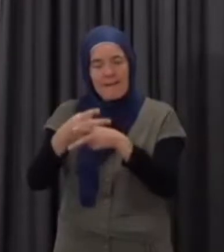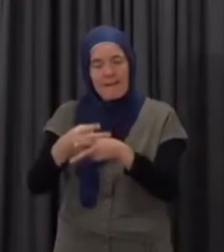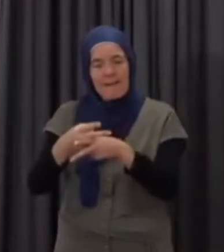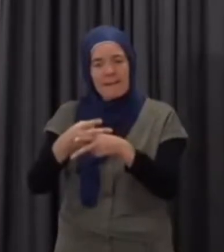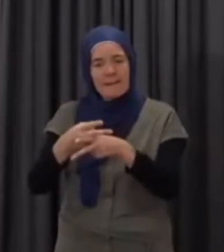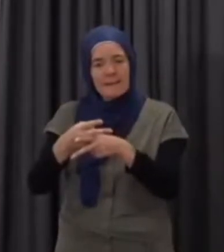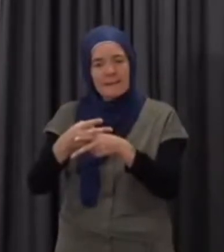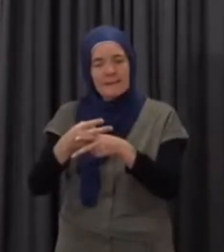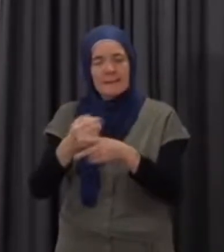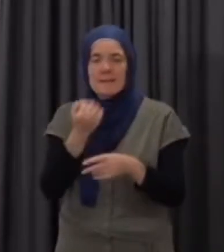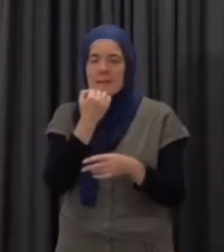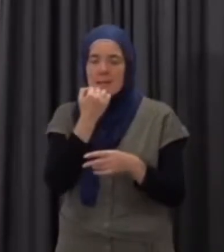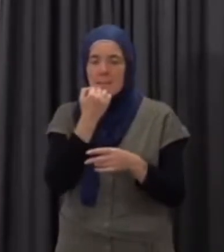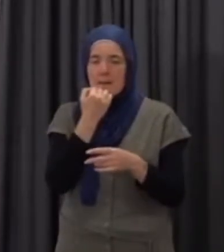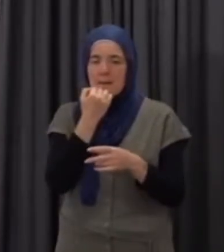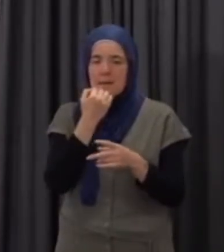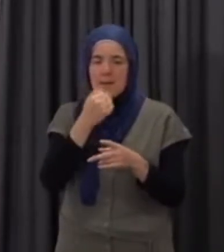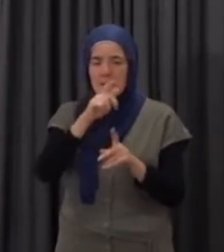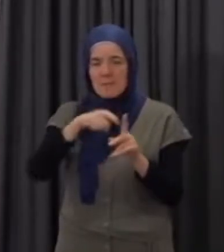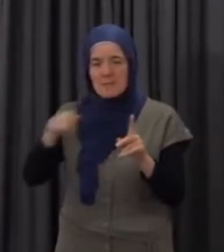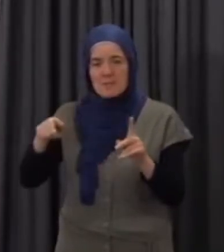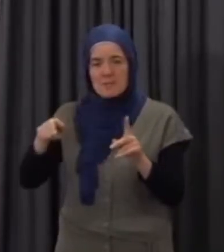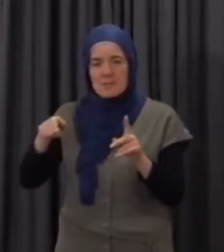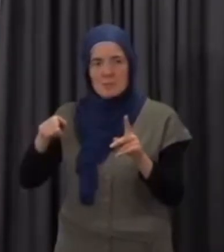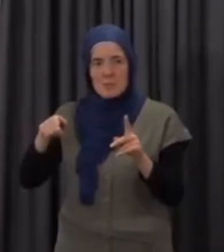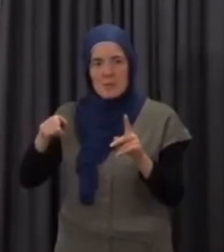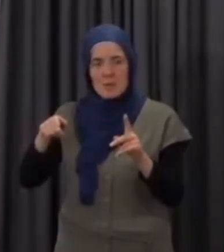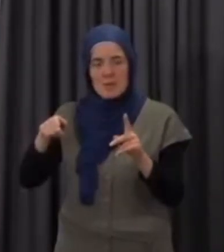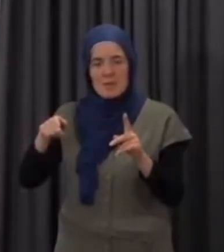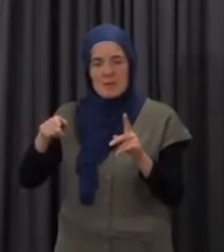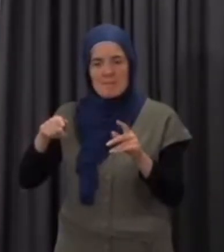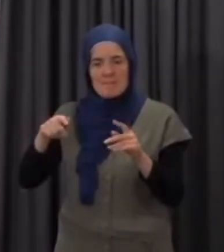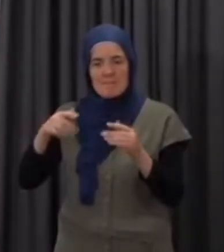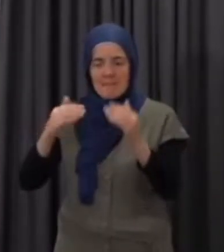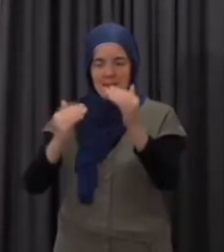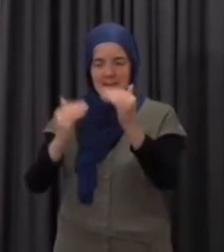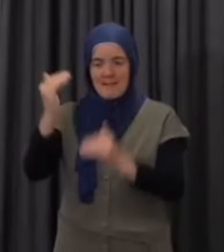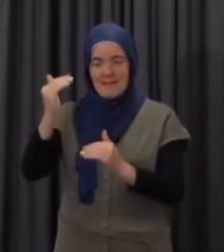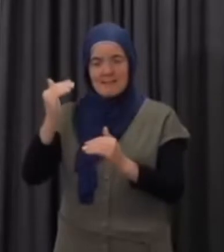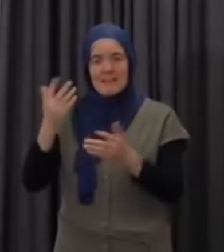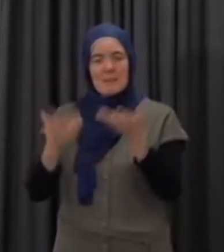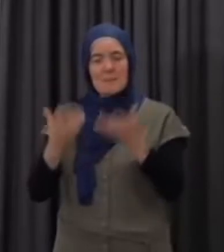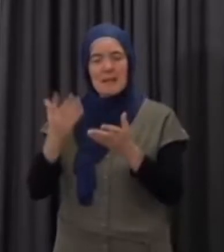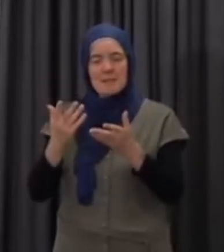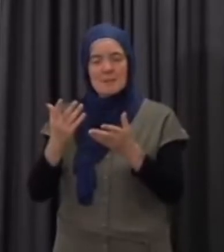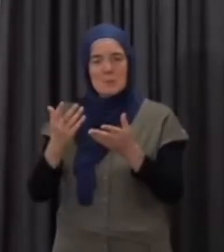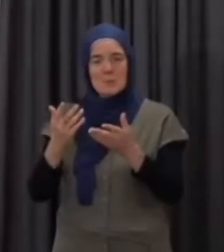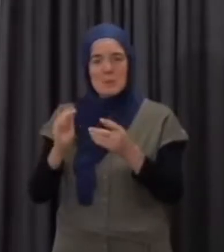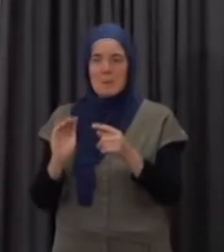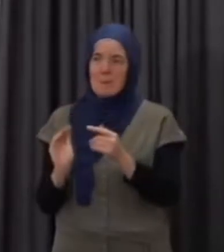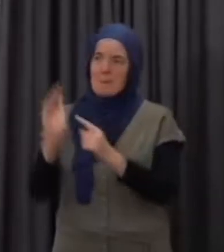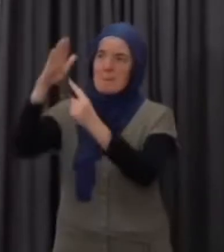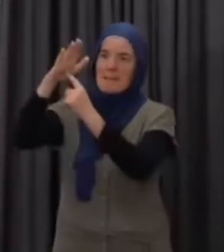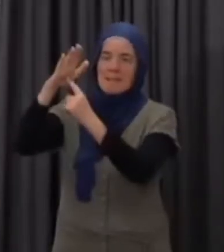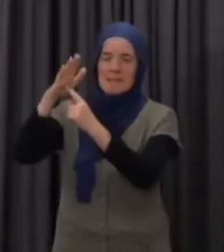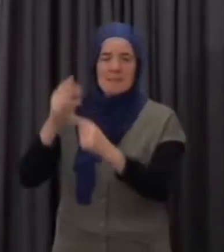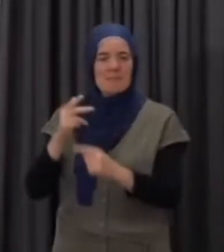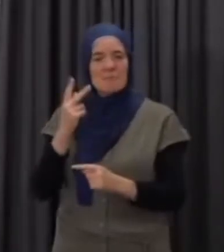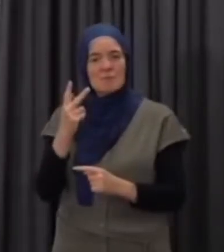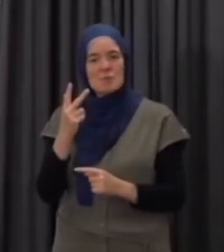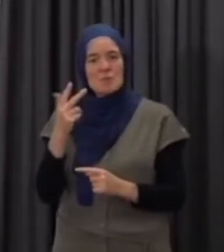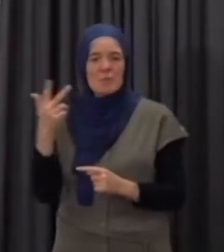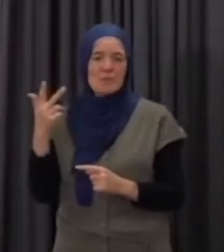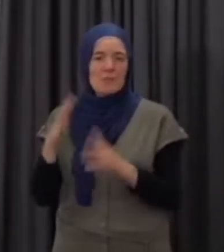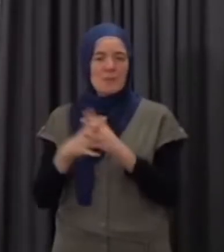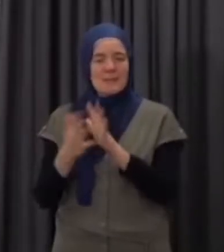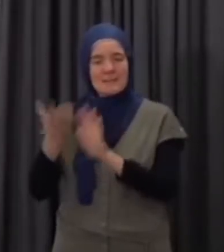in intensive care unit beds were actually less than the peak, which was probably 2 or 3 weeks or so ago. So I think you have to look at the combination of all of those areas, but also understand